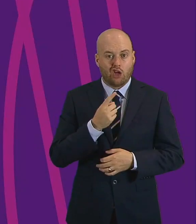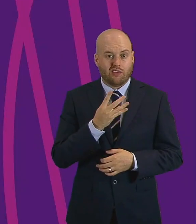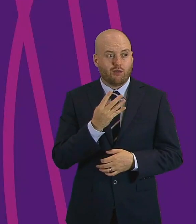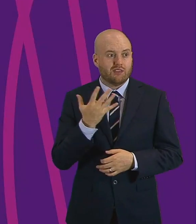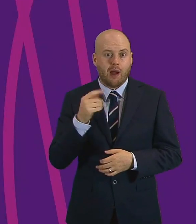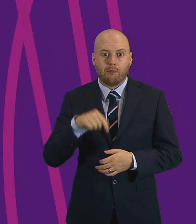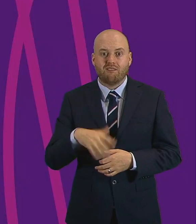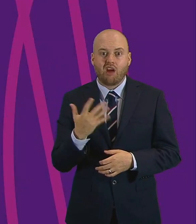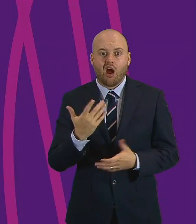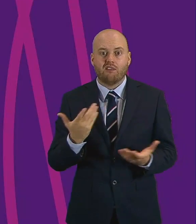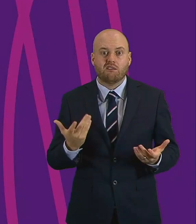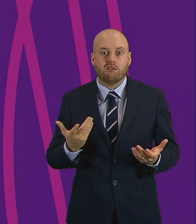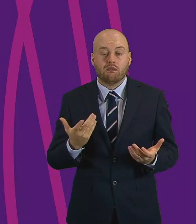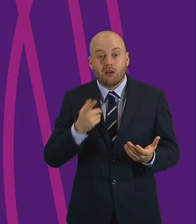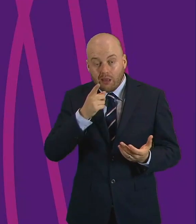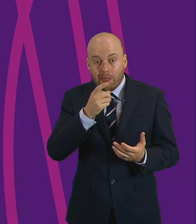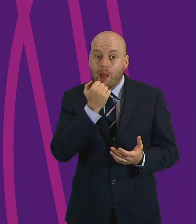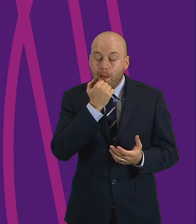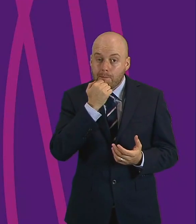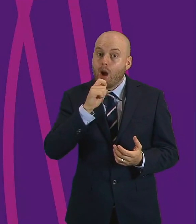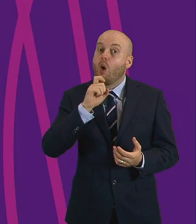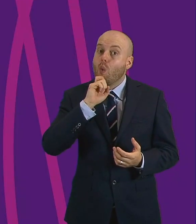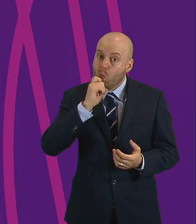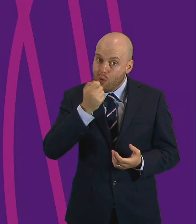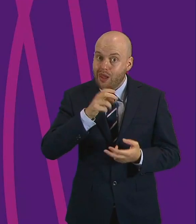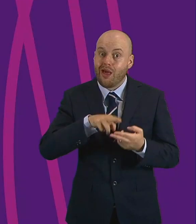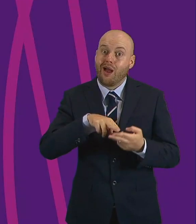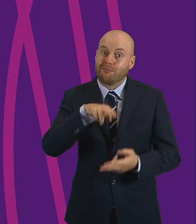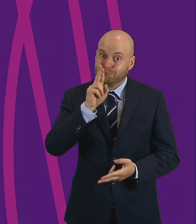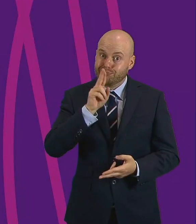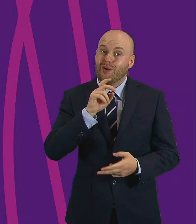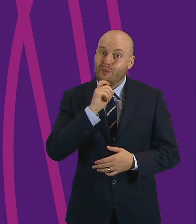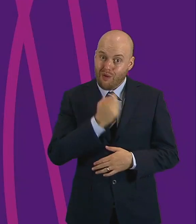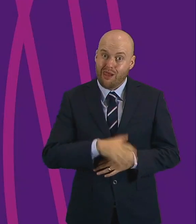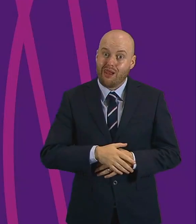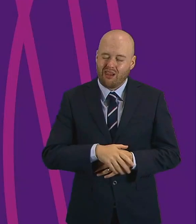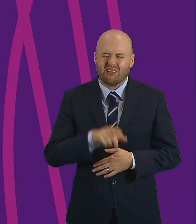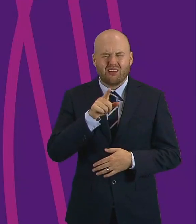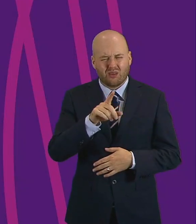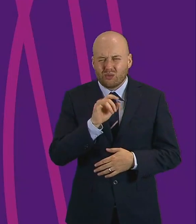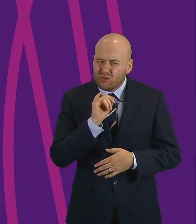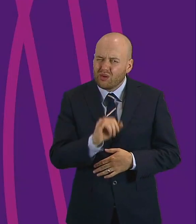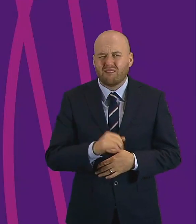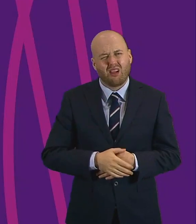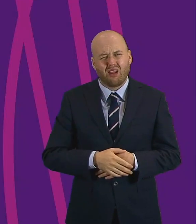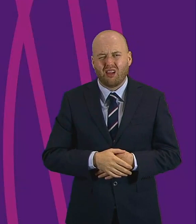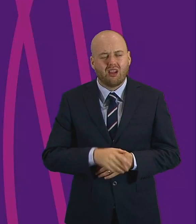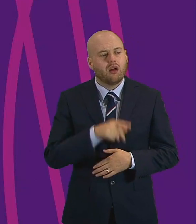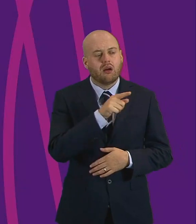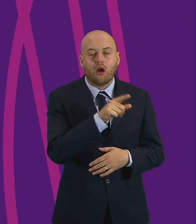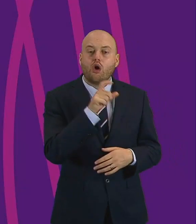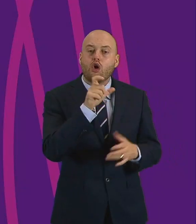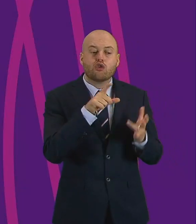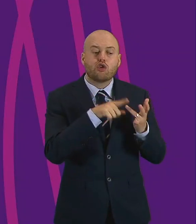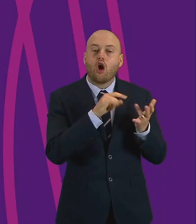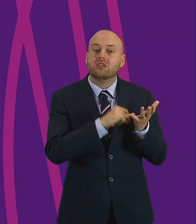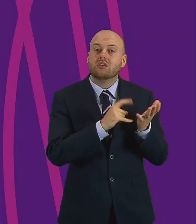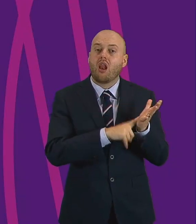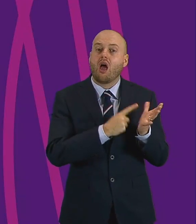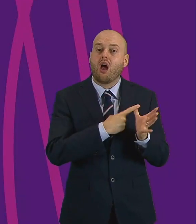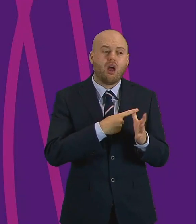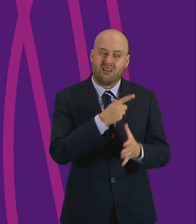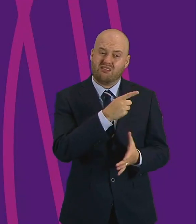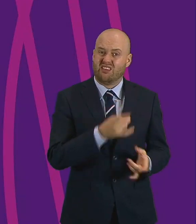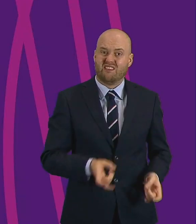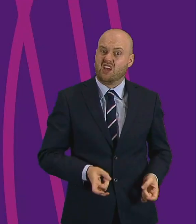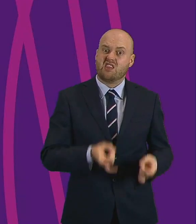is only going to get bigger. This is grim. So grim that COSLA have apparently given up trying to get more